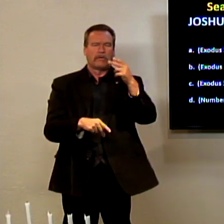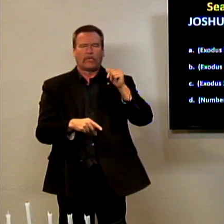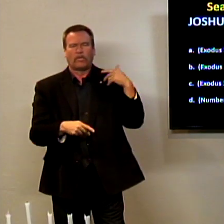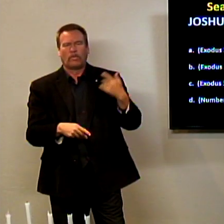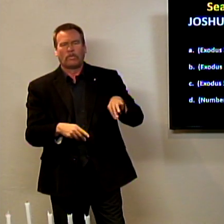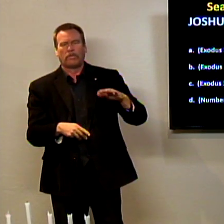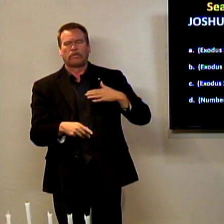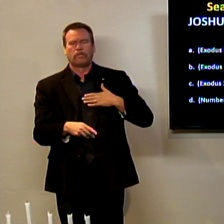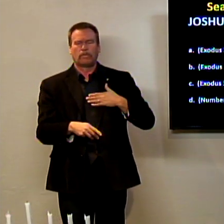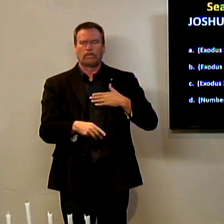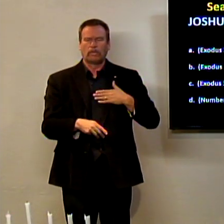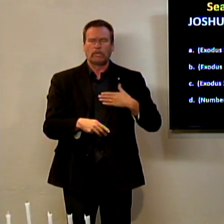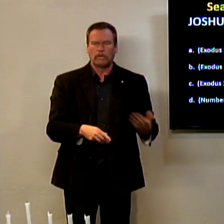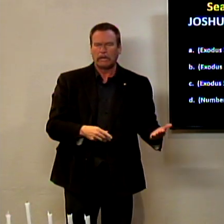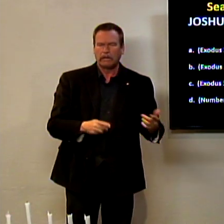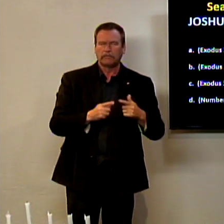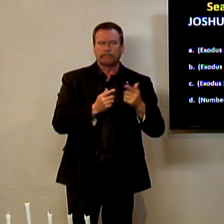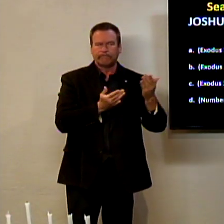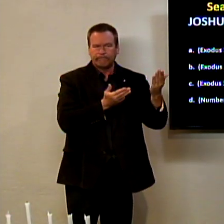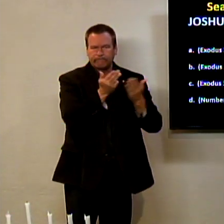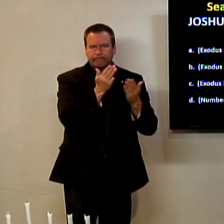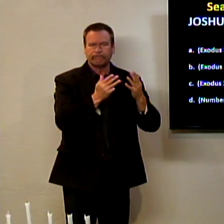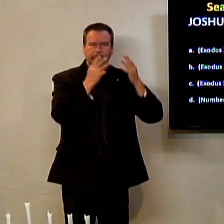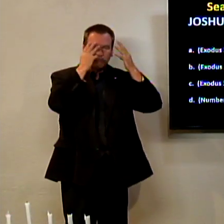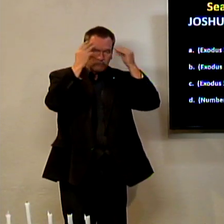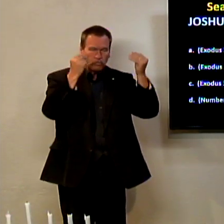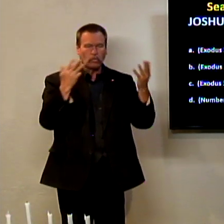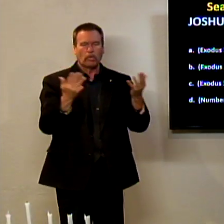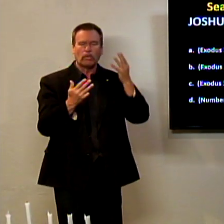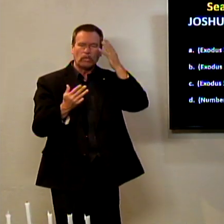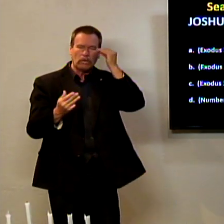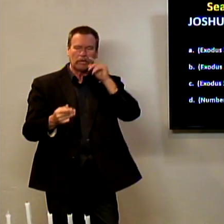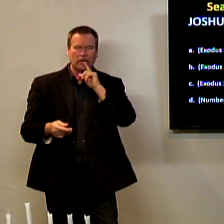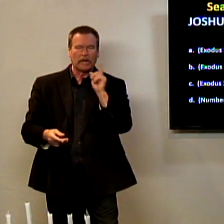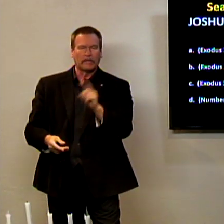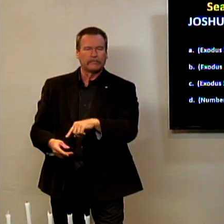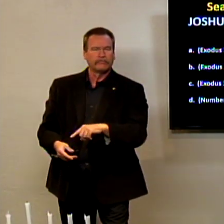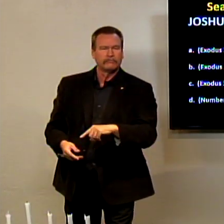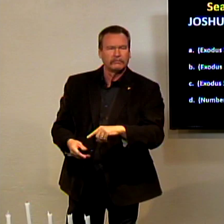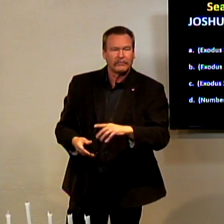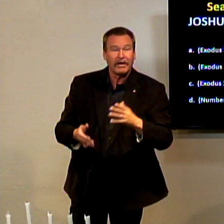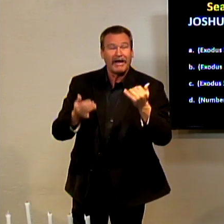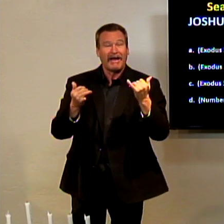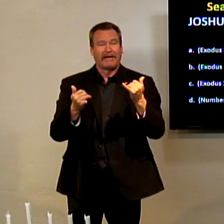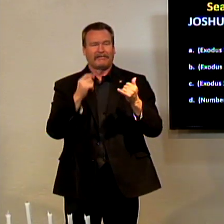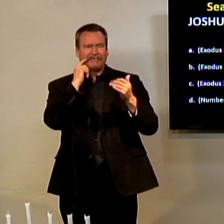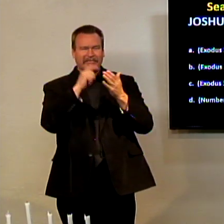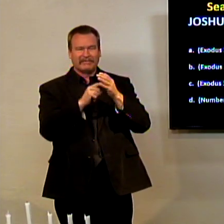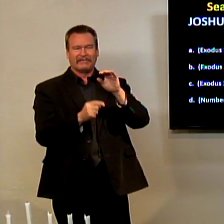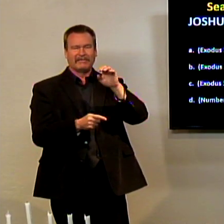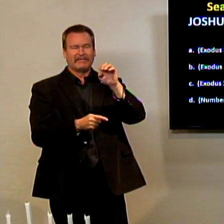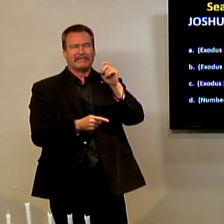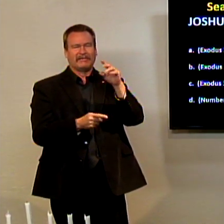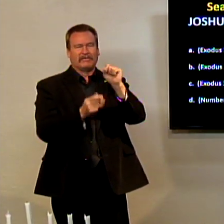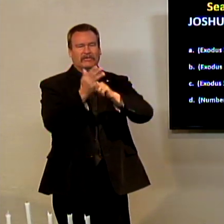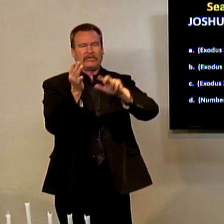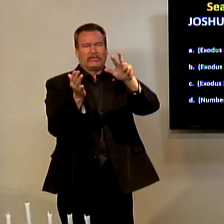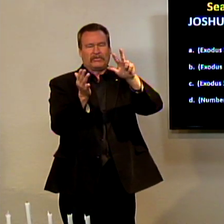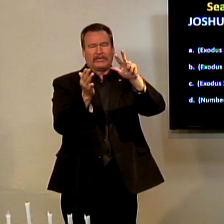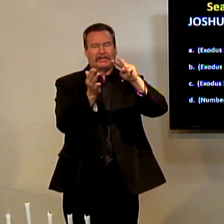and wrought destruction, and Joshua was willing to work with Moses. He was willing to obey Moses' commands. We